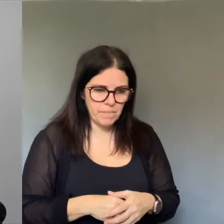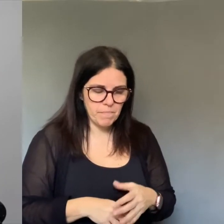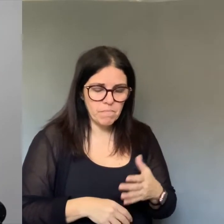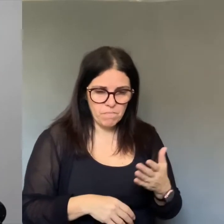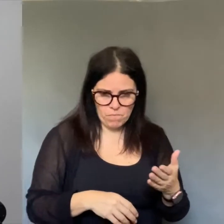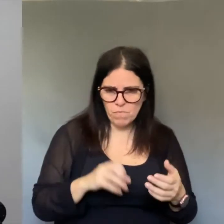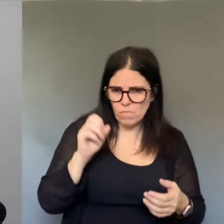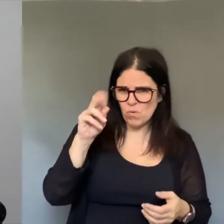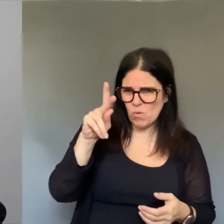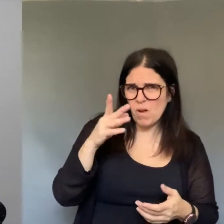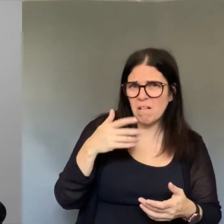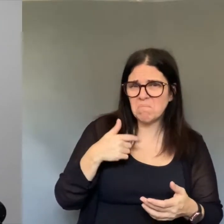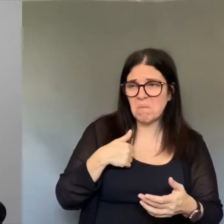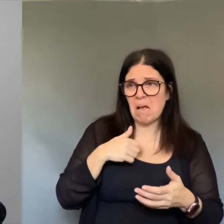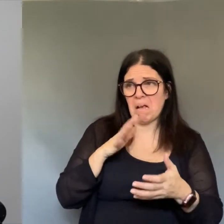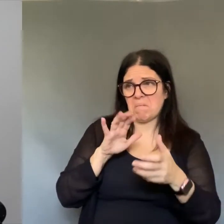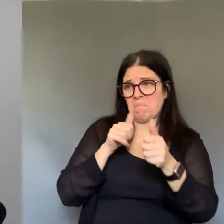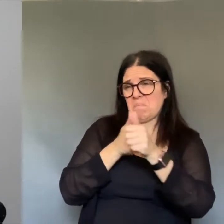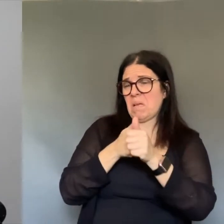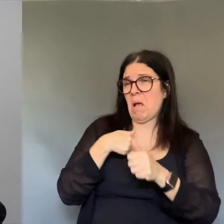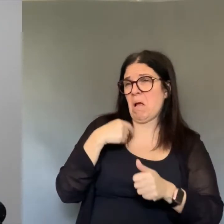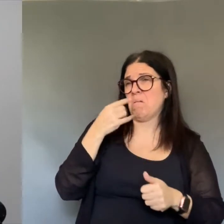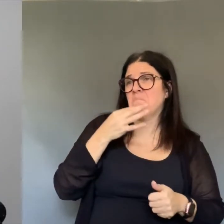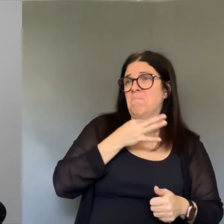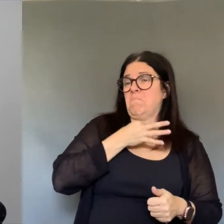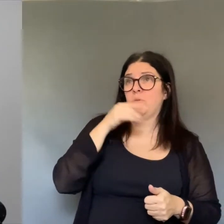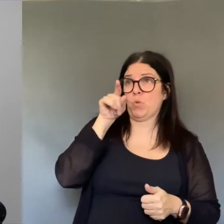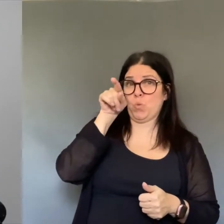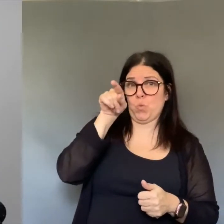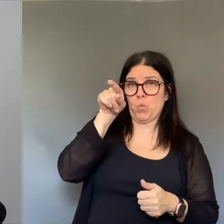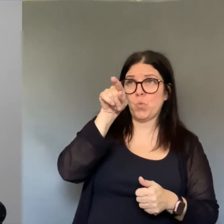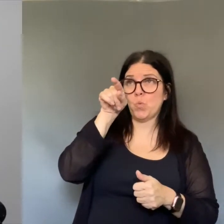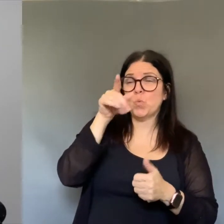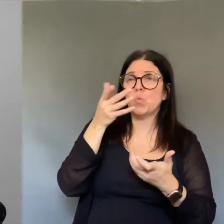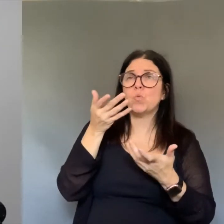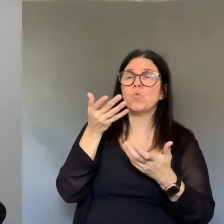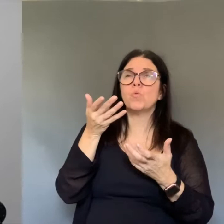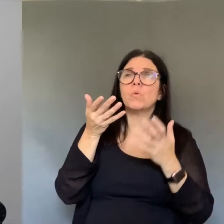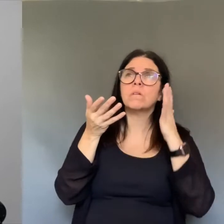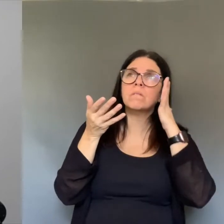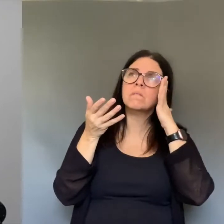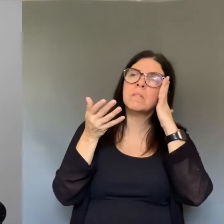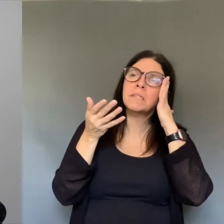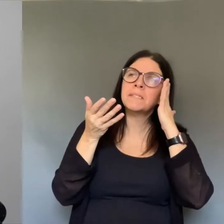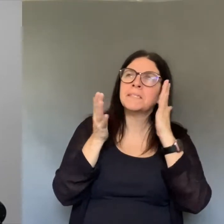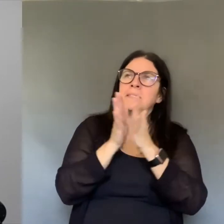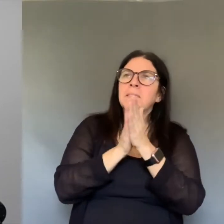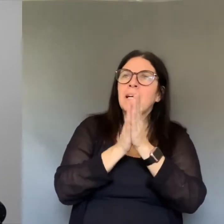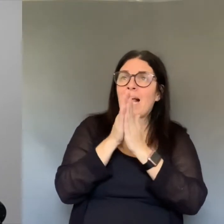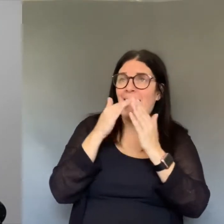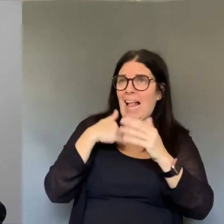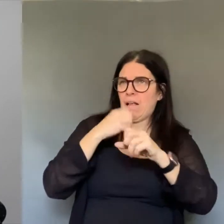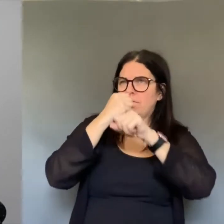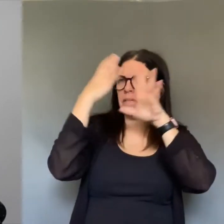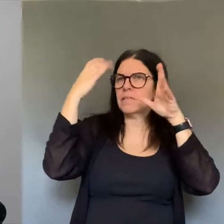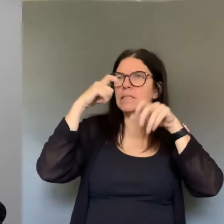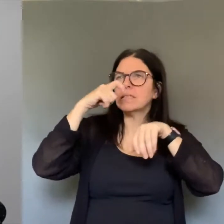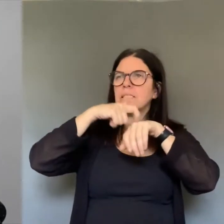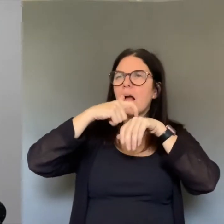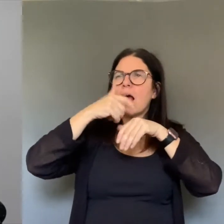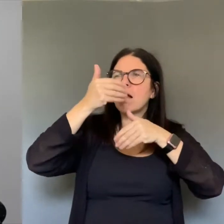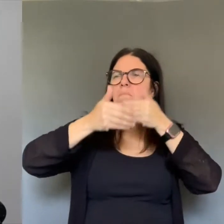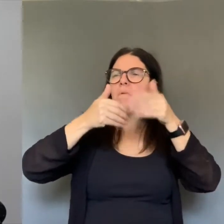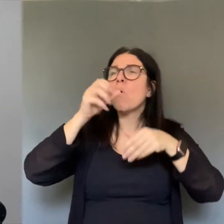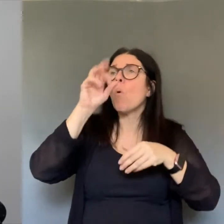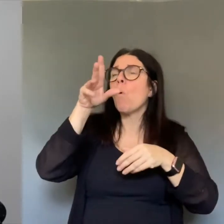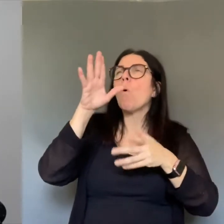economy and we can get back to the normal life that we're used to. Well, I guess people hope, I guess, right? Yeah. Do you have